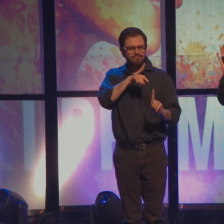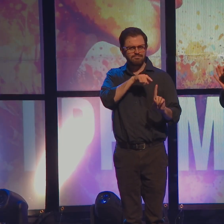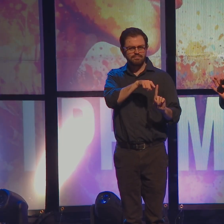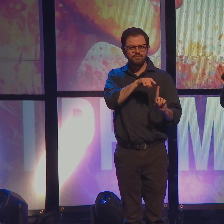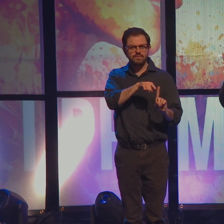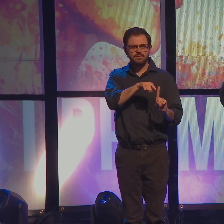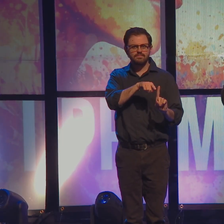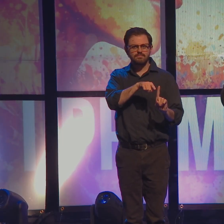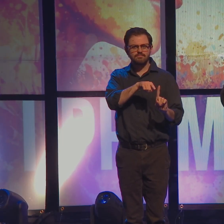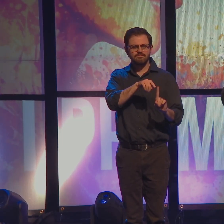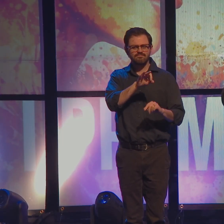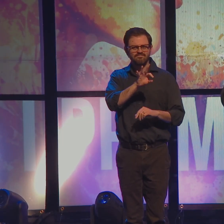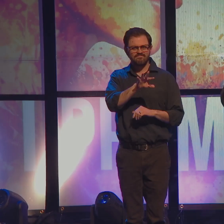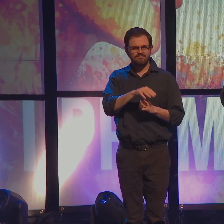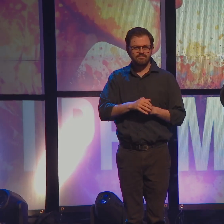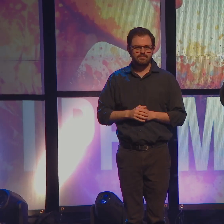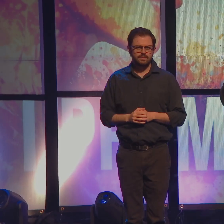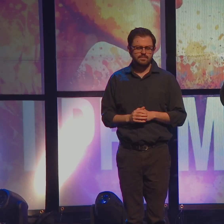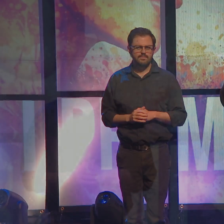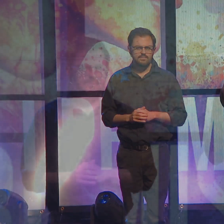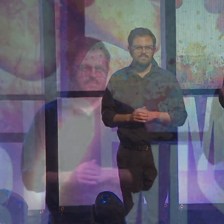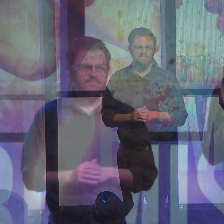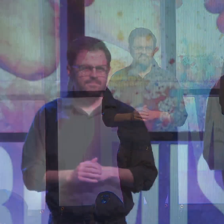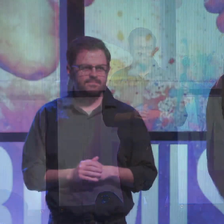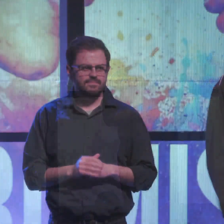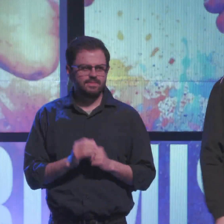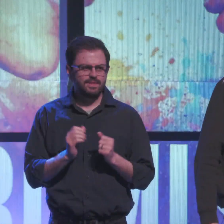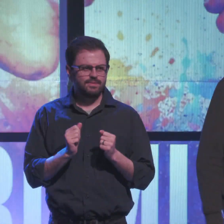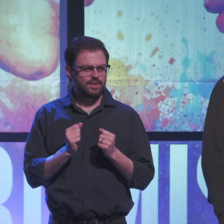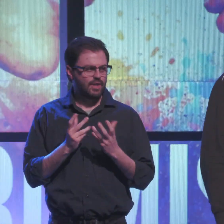There's a lot of talk right now.